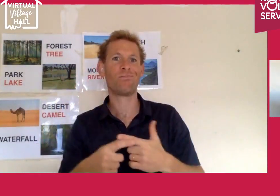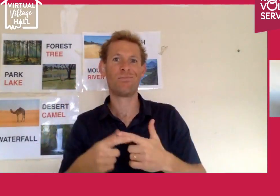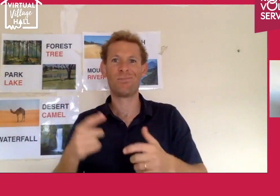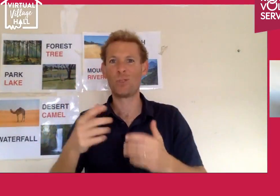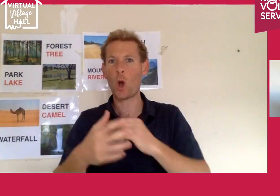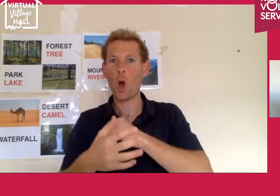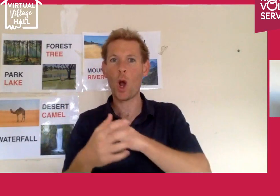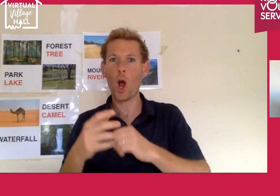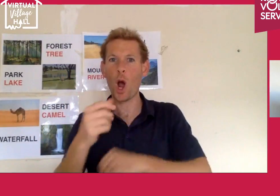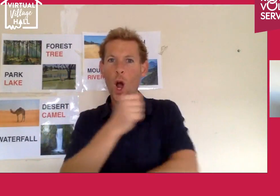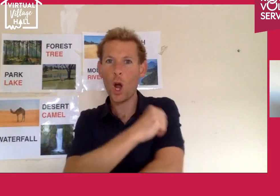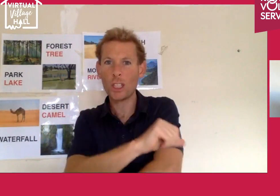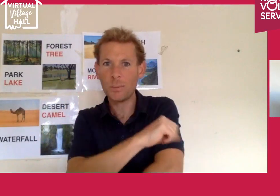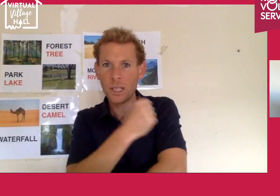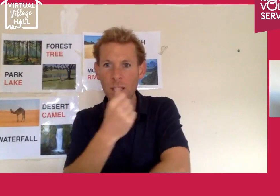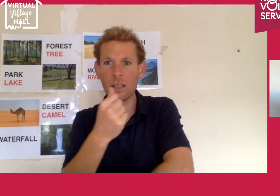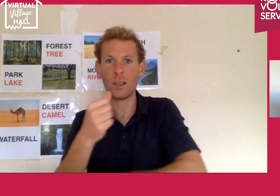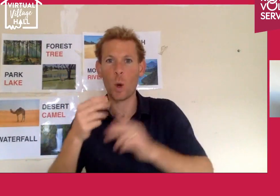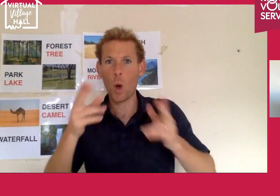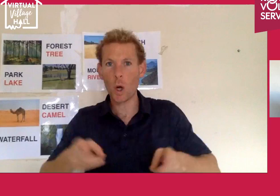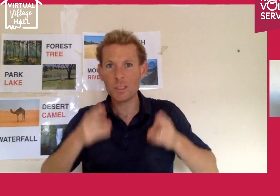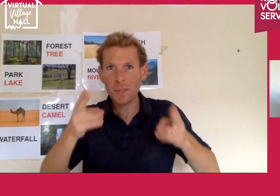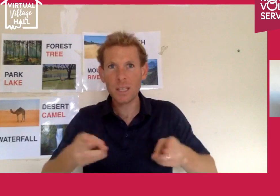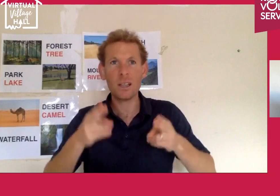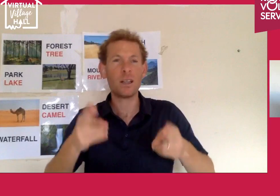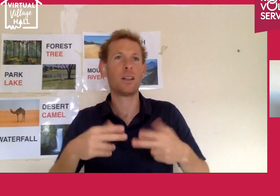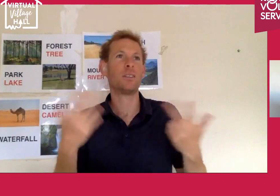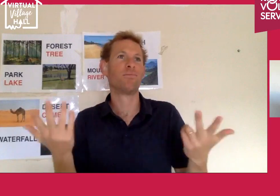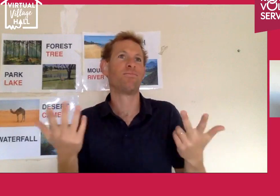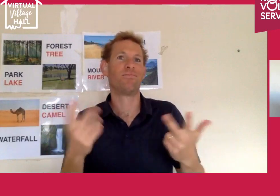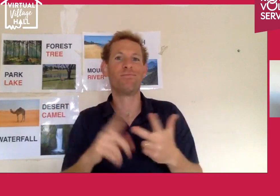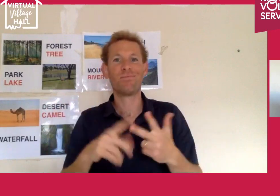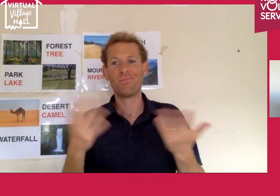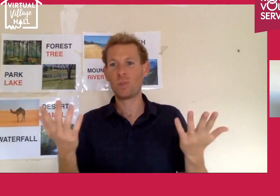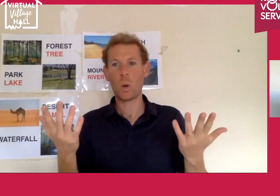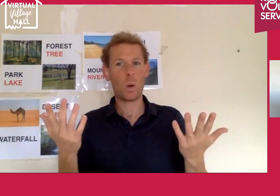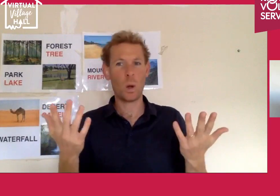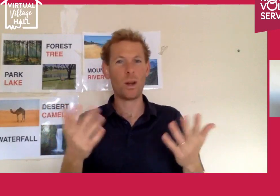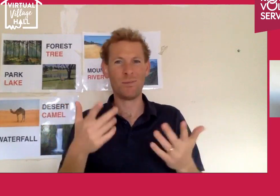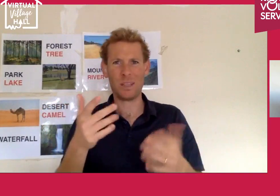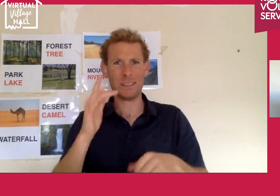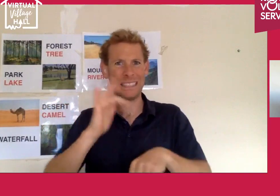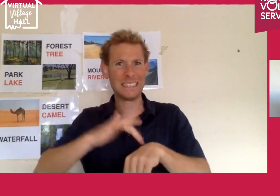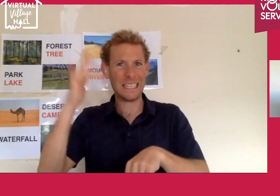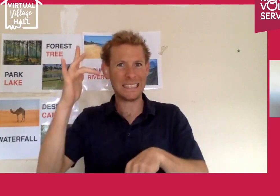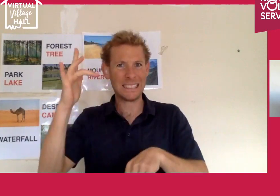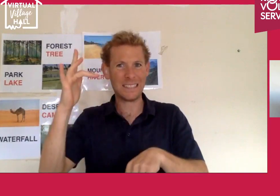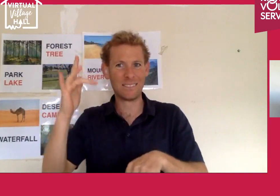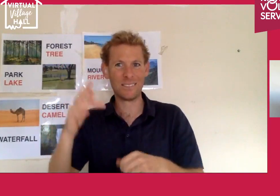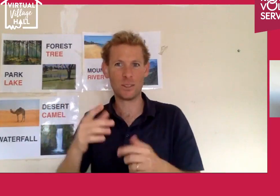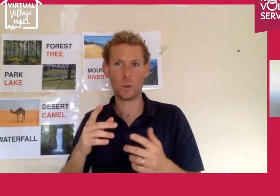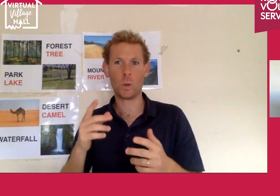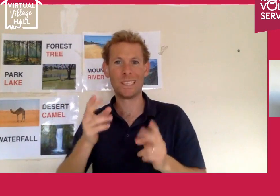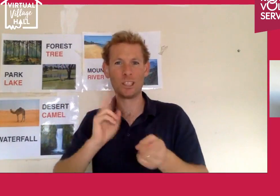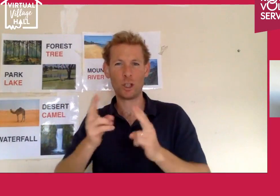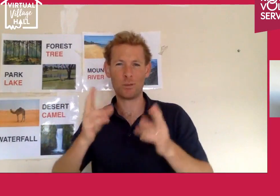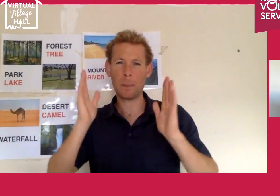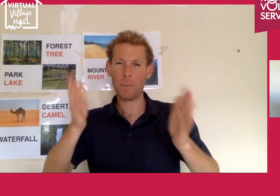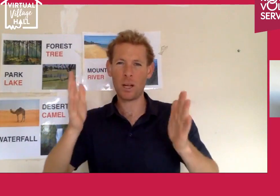properly. Like, for example, if you were ever having to go to court and be a witness, you would have to make sure that the interpreter was very accurate